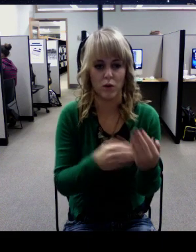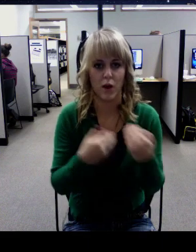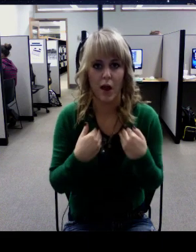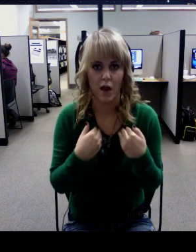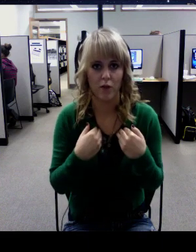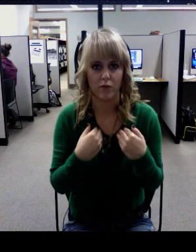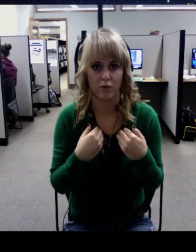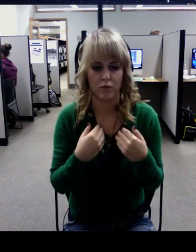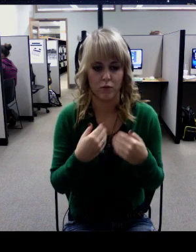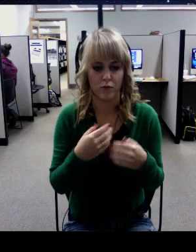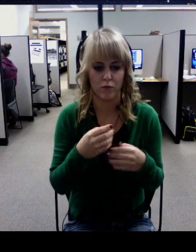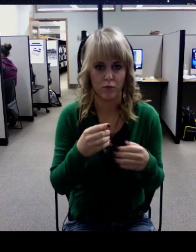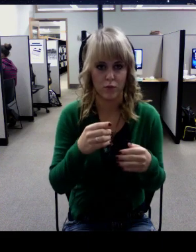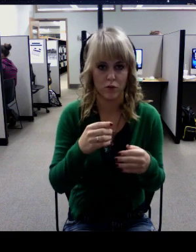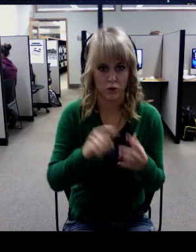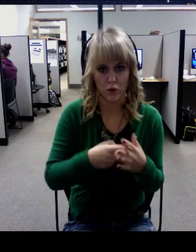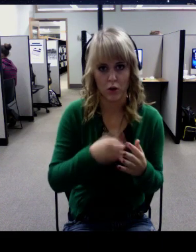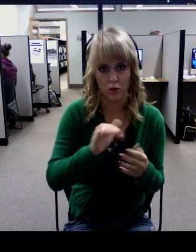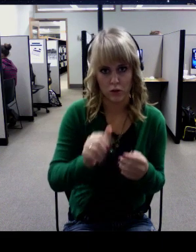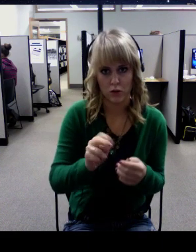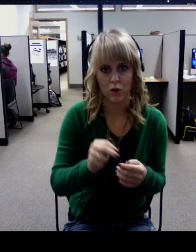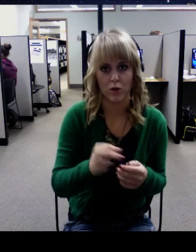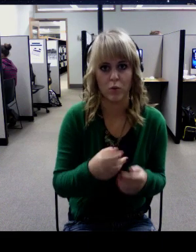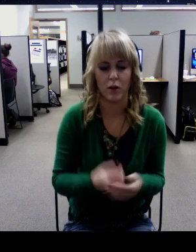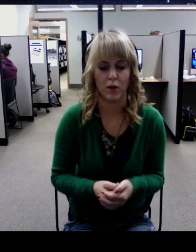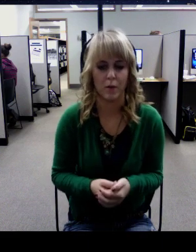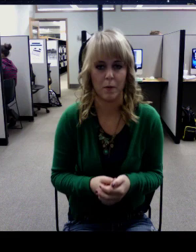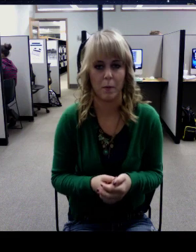per mile that you can deduct as an expense, and this is